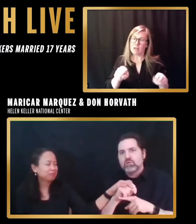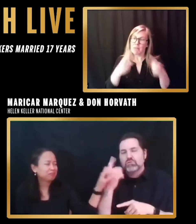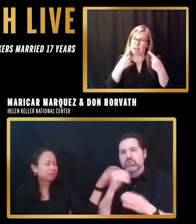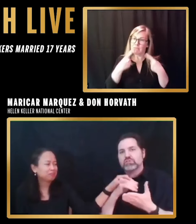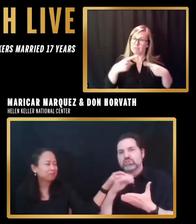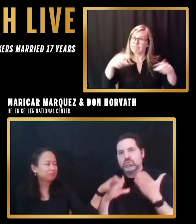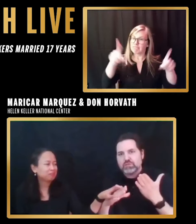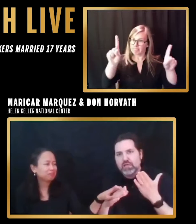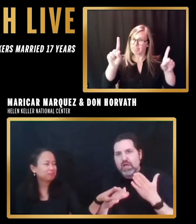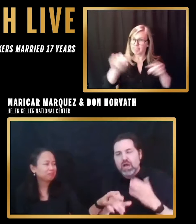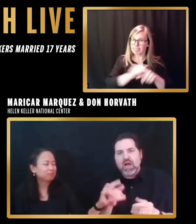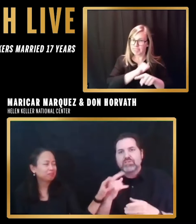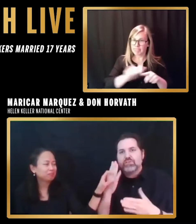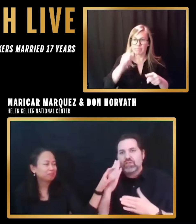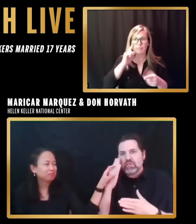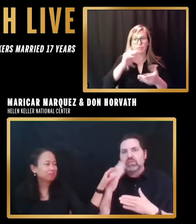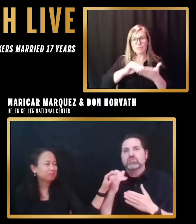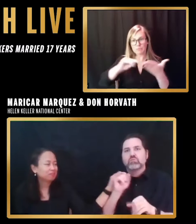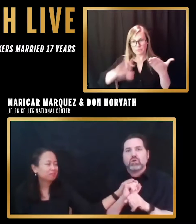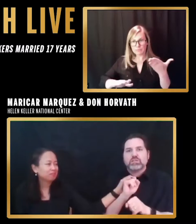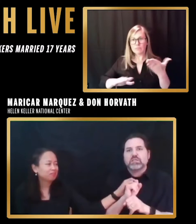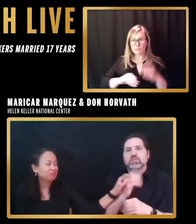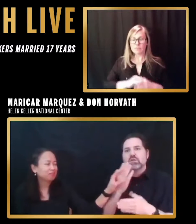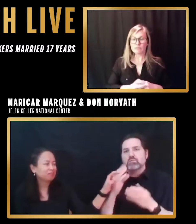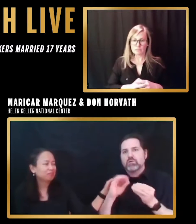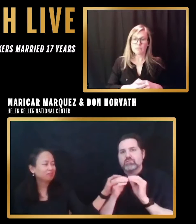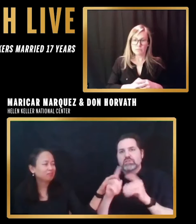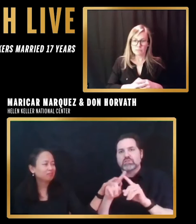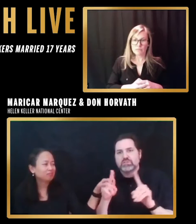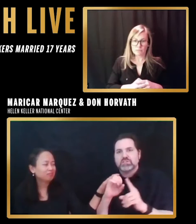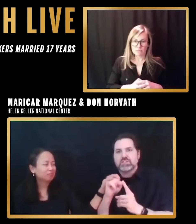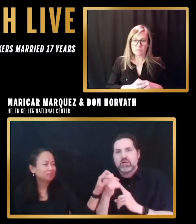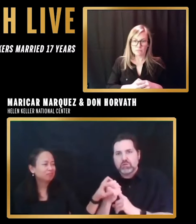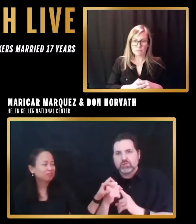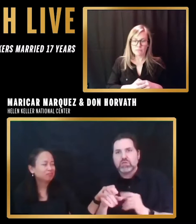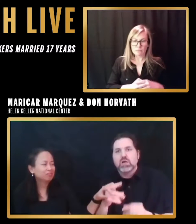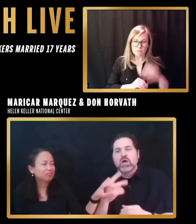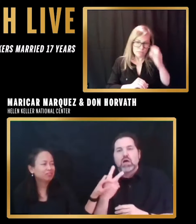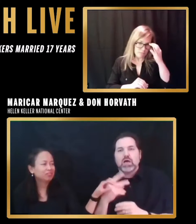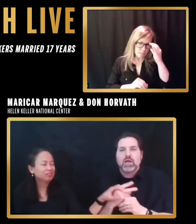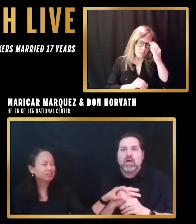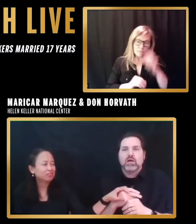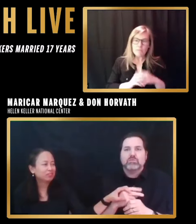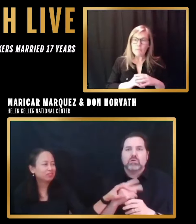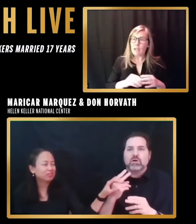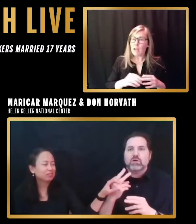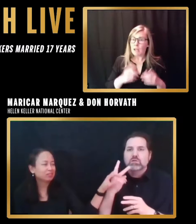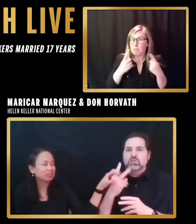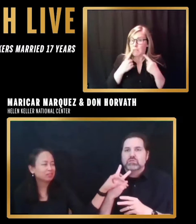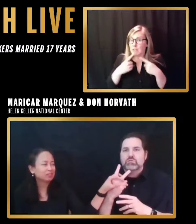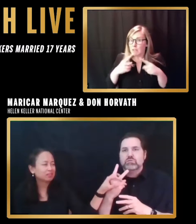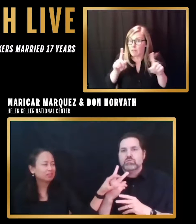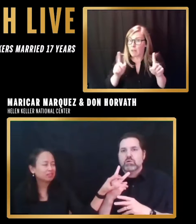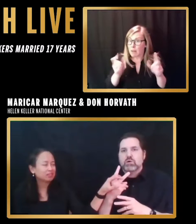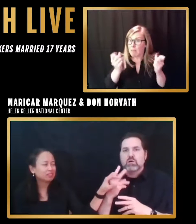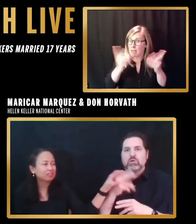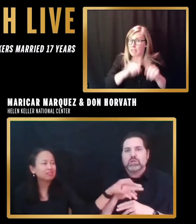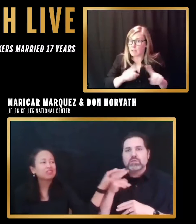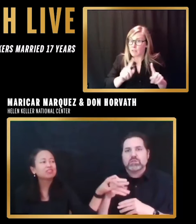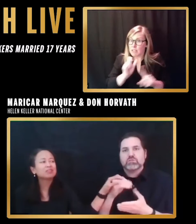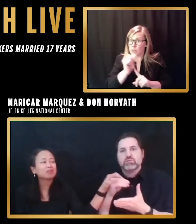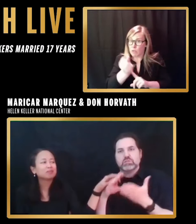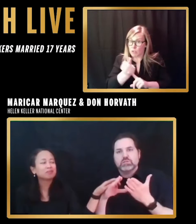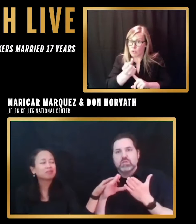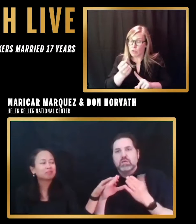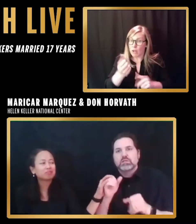training for the student. I think it's worked in a number of different scenarios. I have 2 hard of